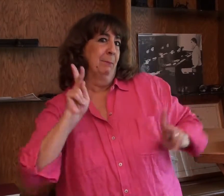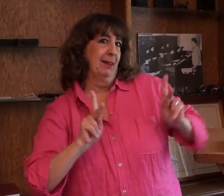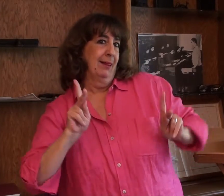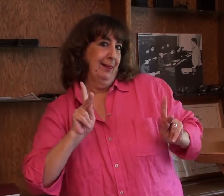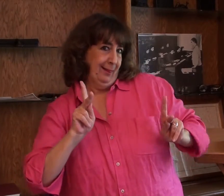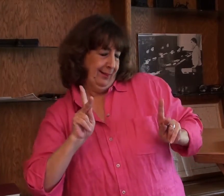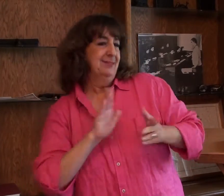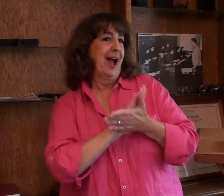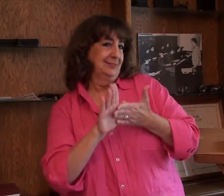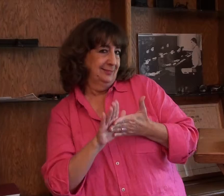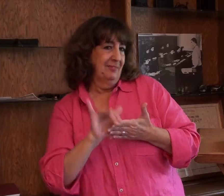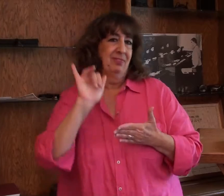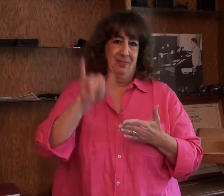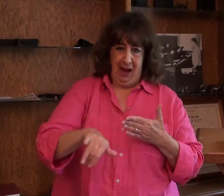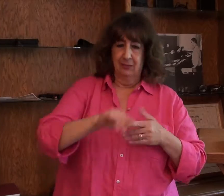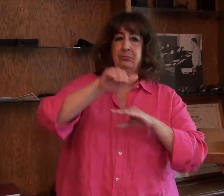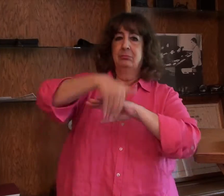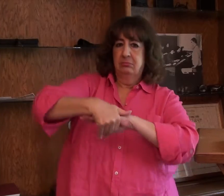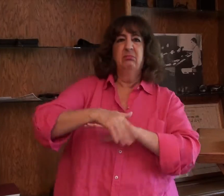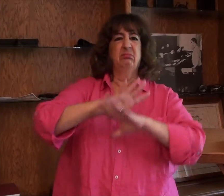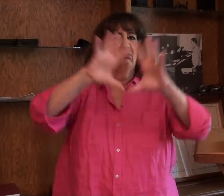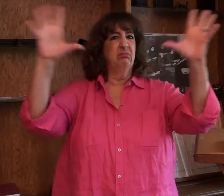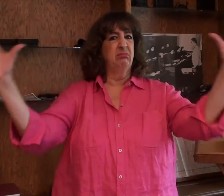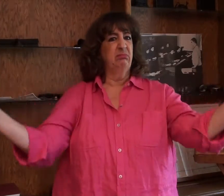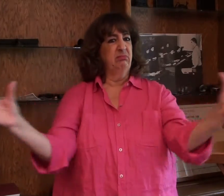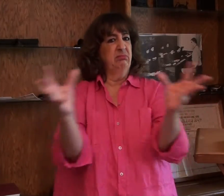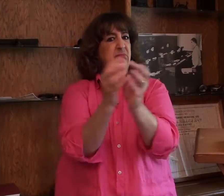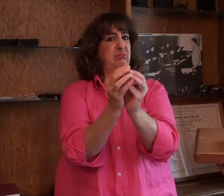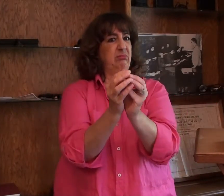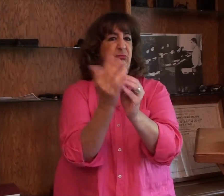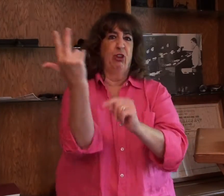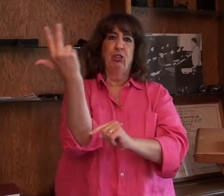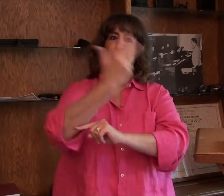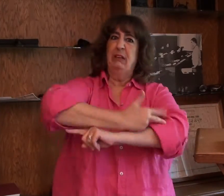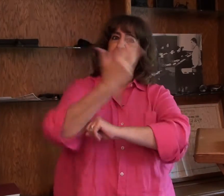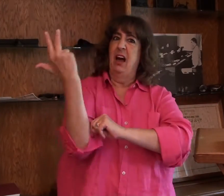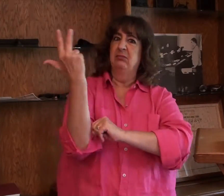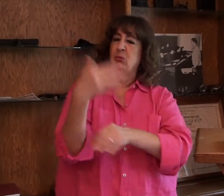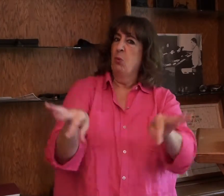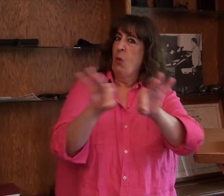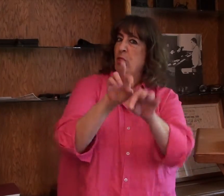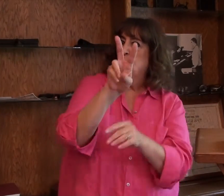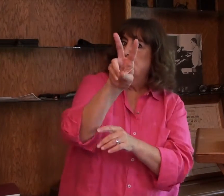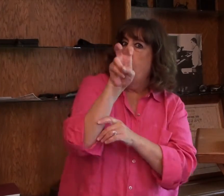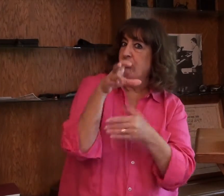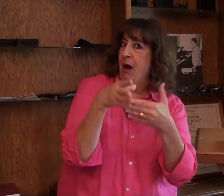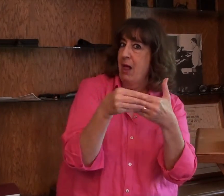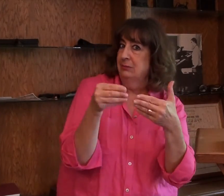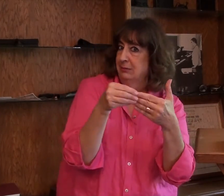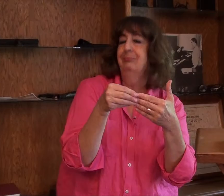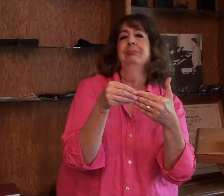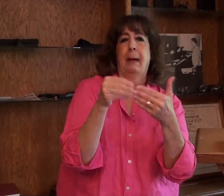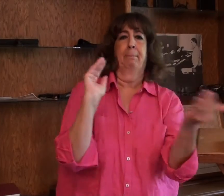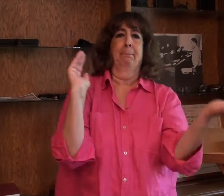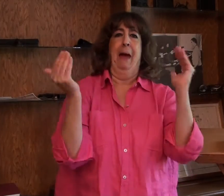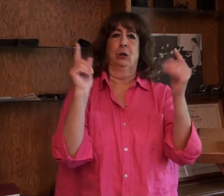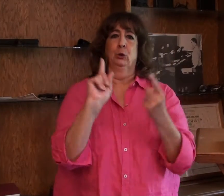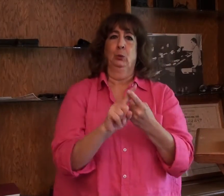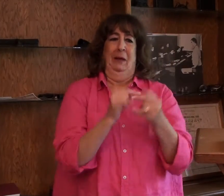artifacts and things made by deaf people, artwork and crafts. So that cost for the 3